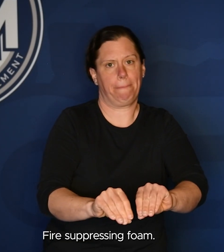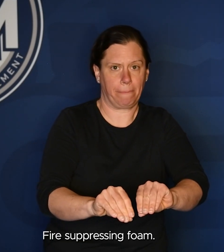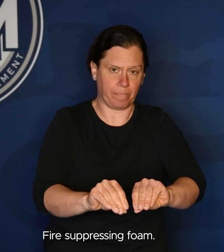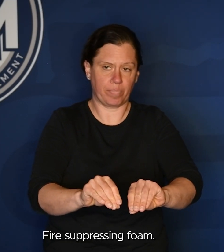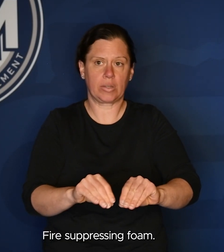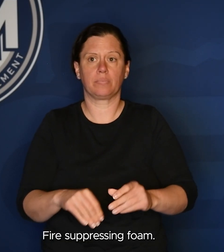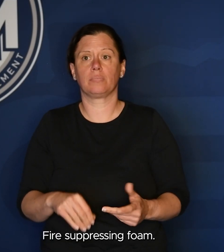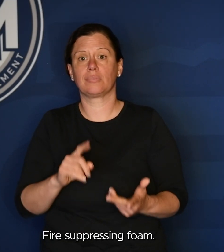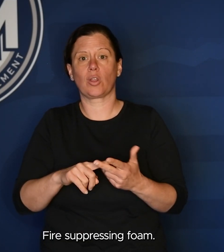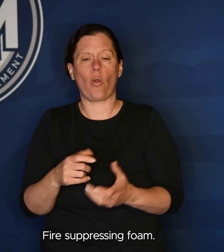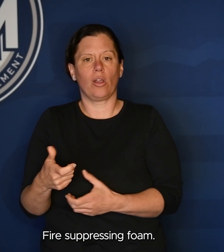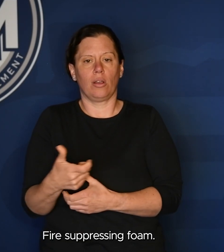fire suppressing foam,